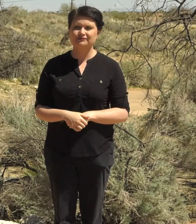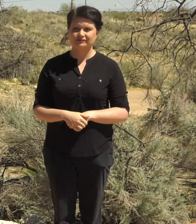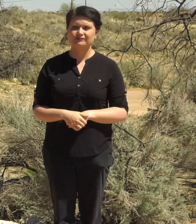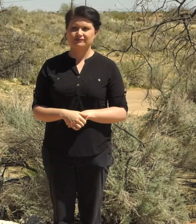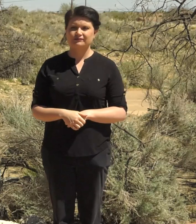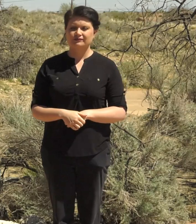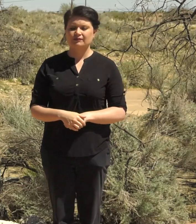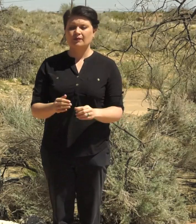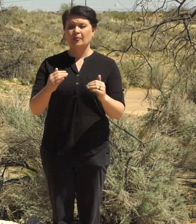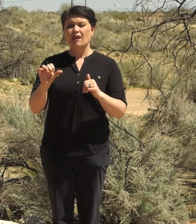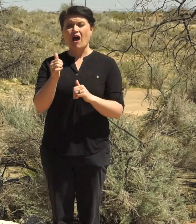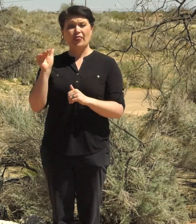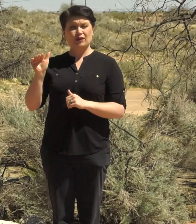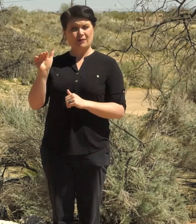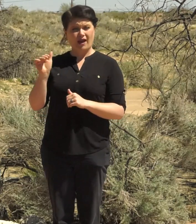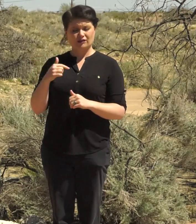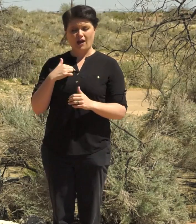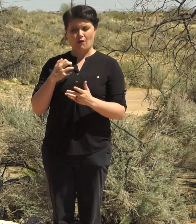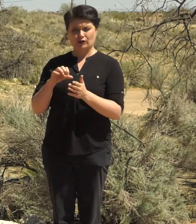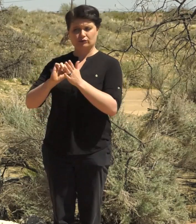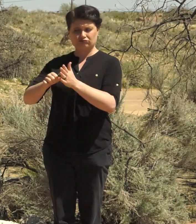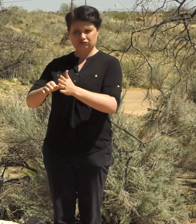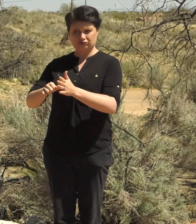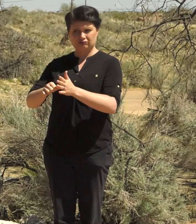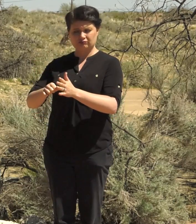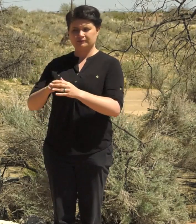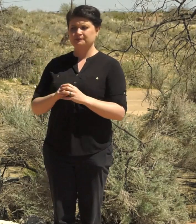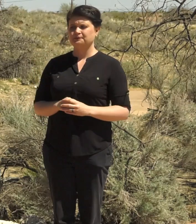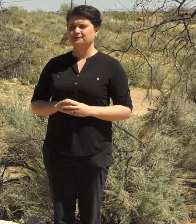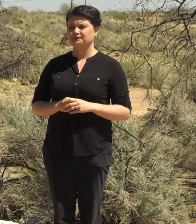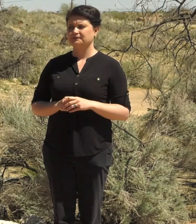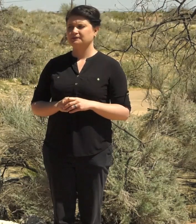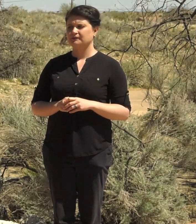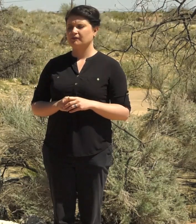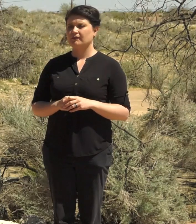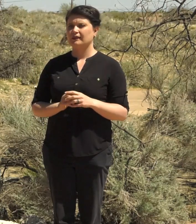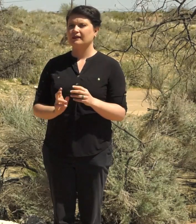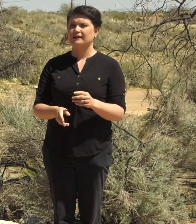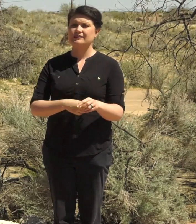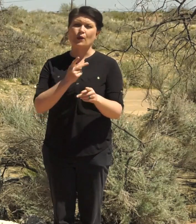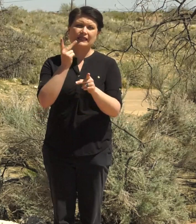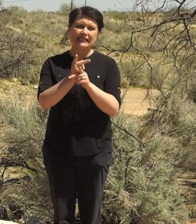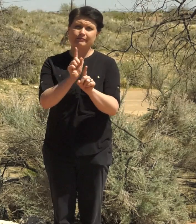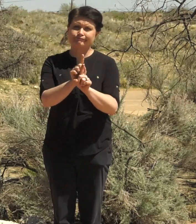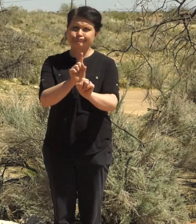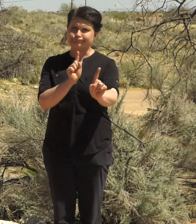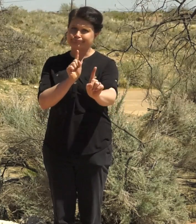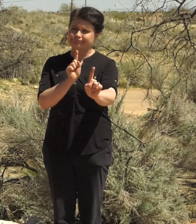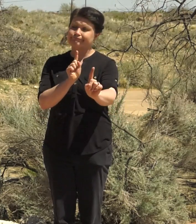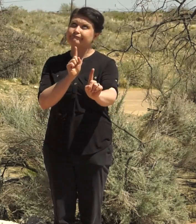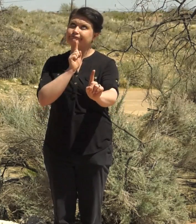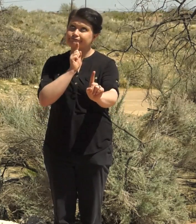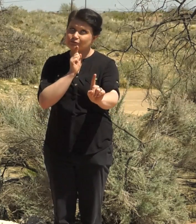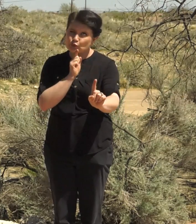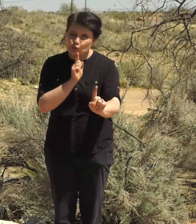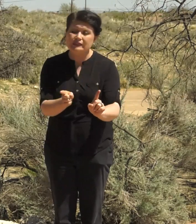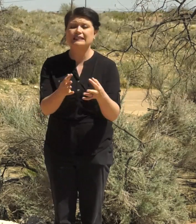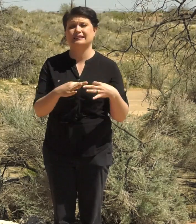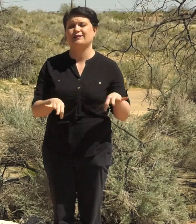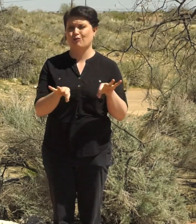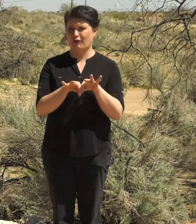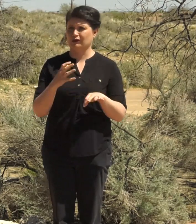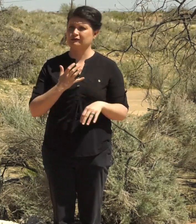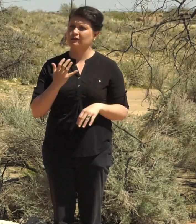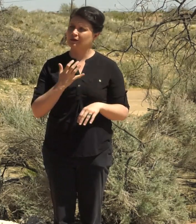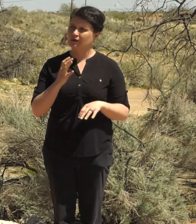The other reminder that I have, of course, is maintain that distance, very important.